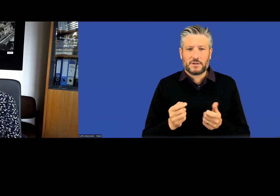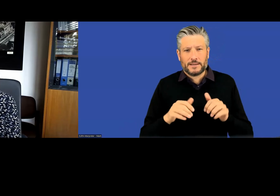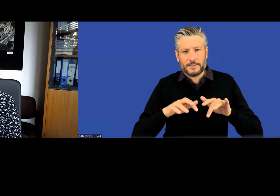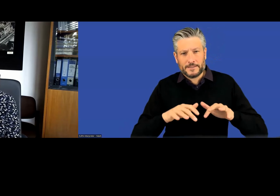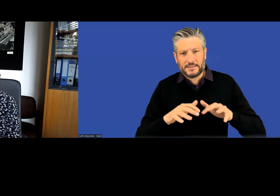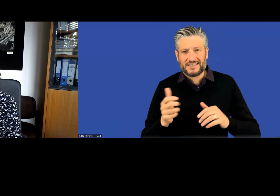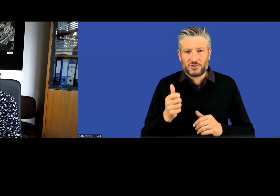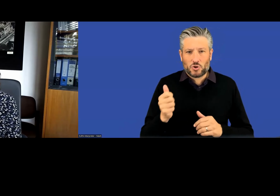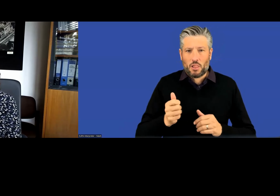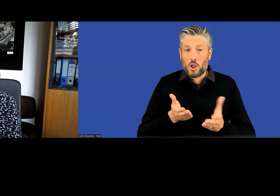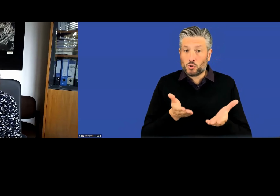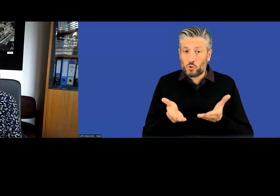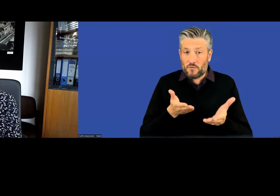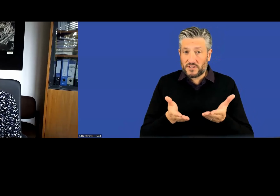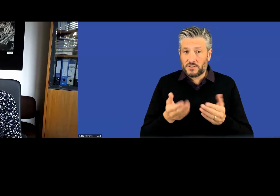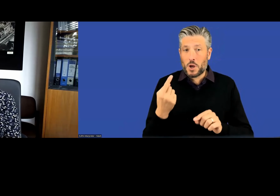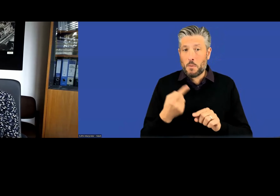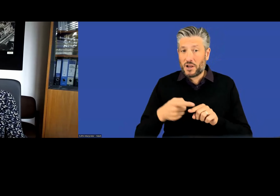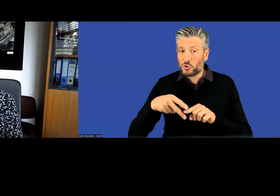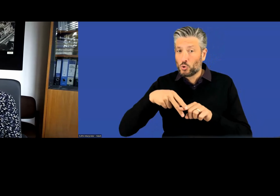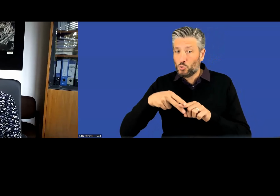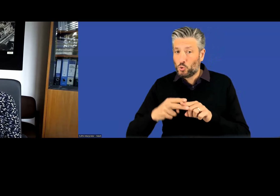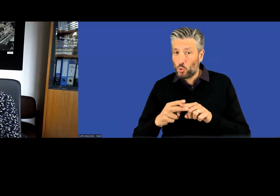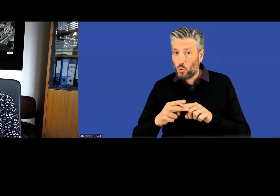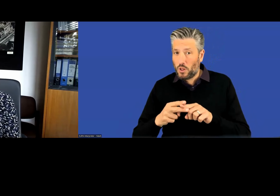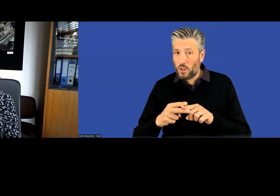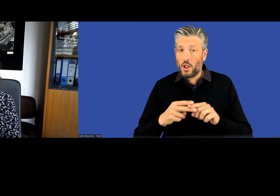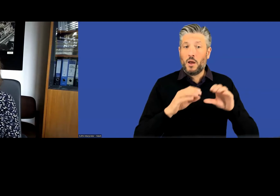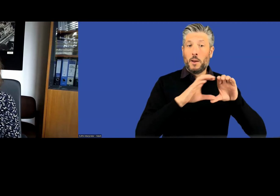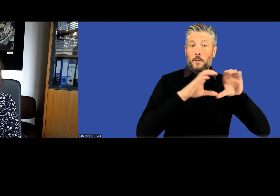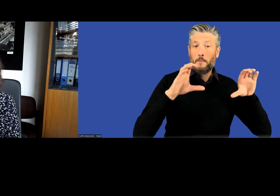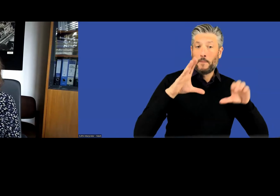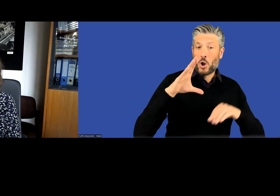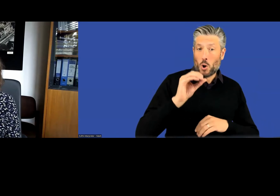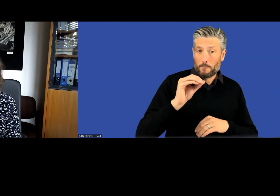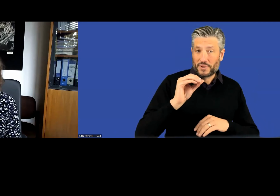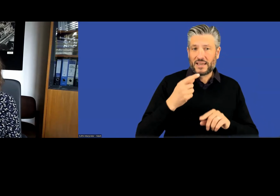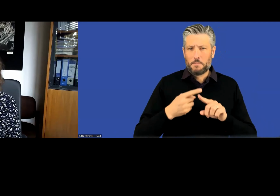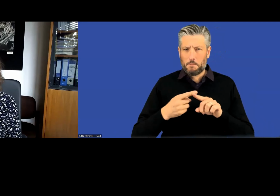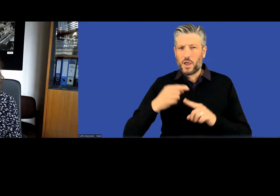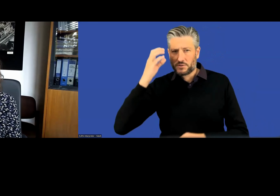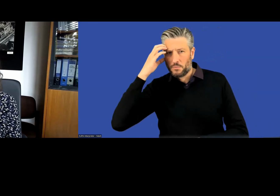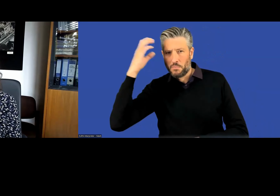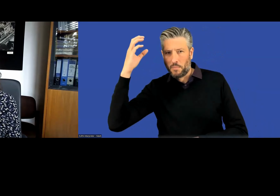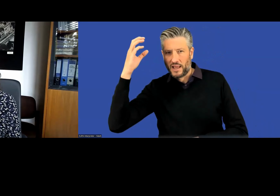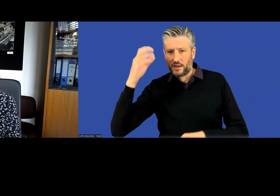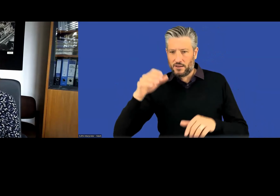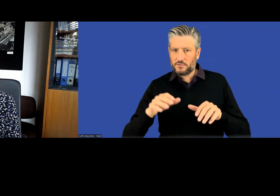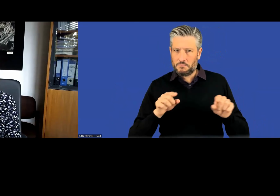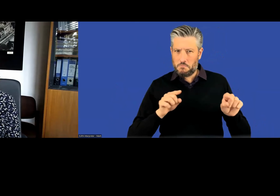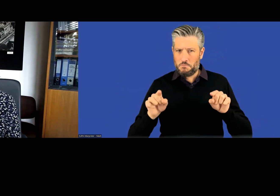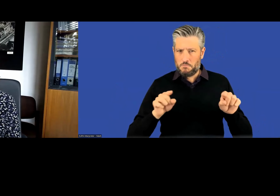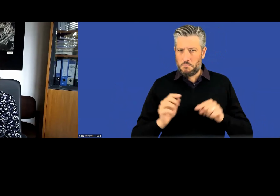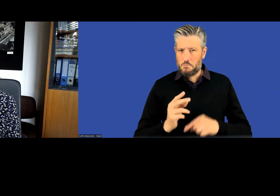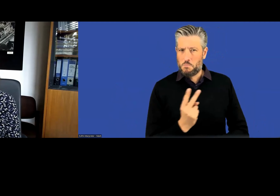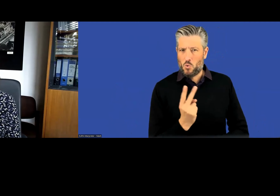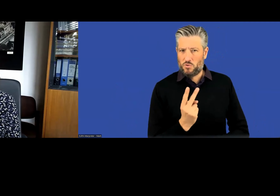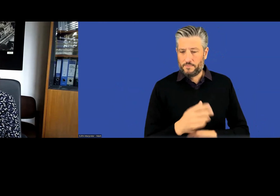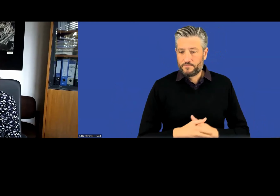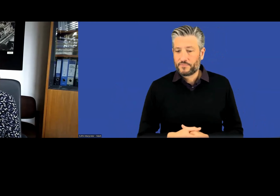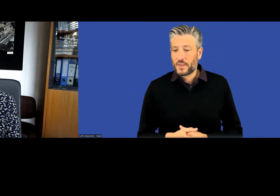and the private sector. And going back to the public sector, under the digital decade, the Commission has set very ambitious targets